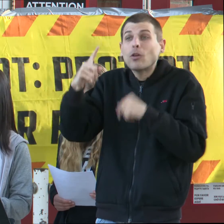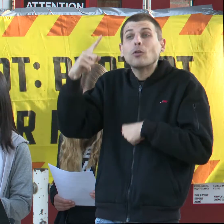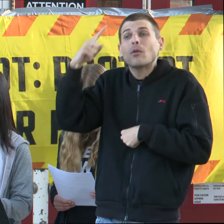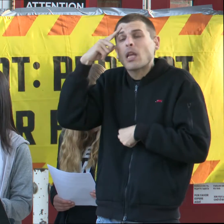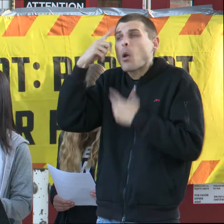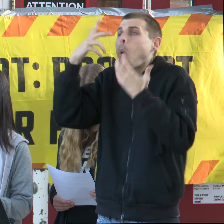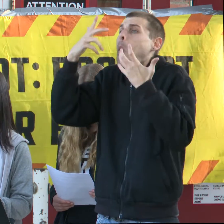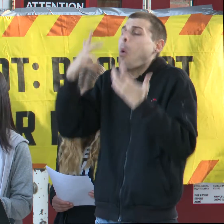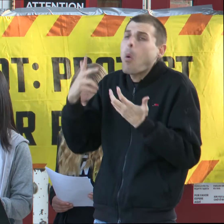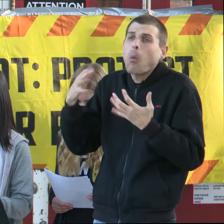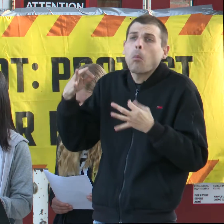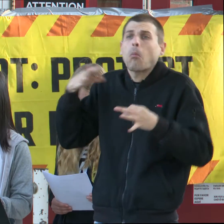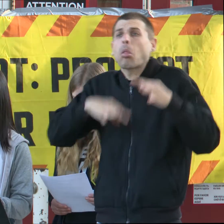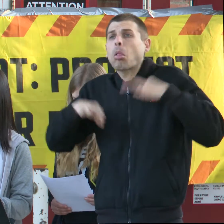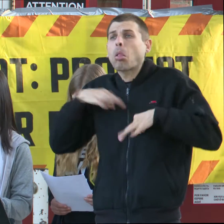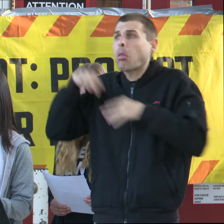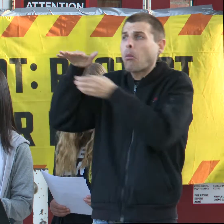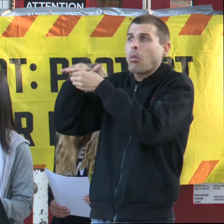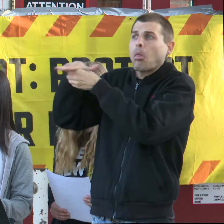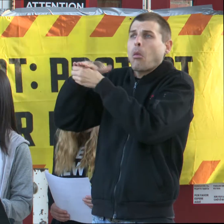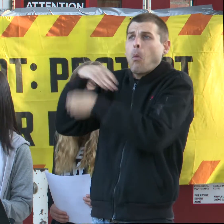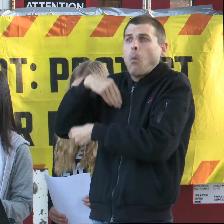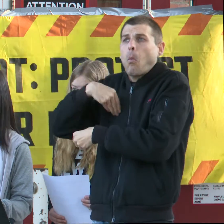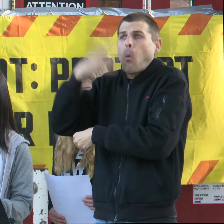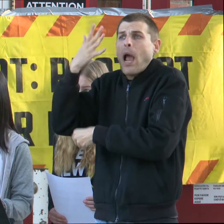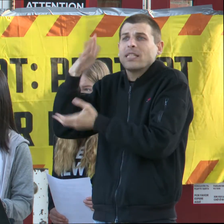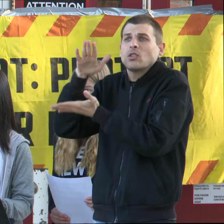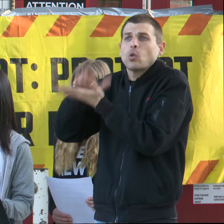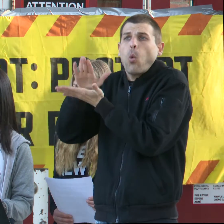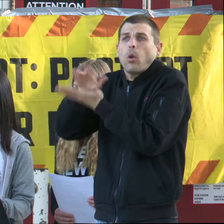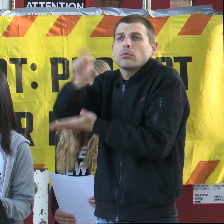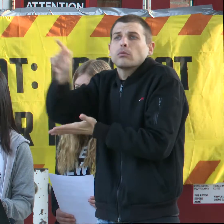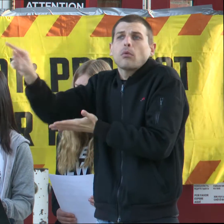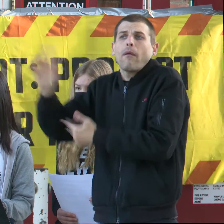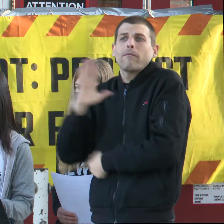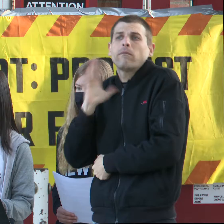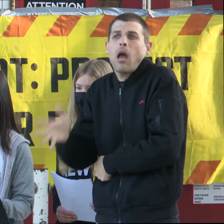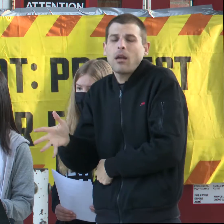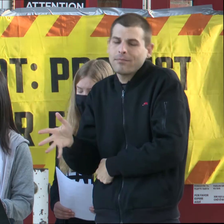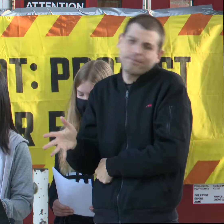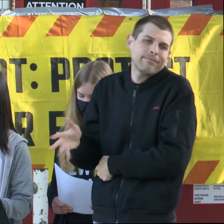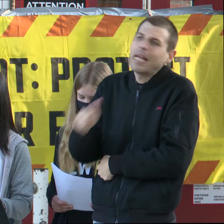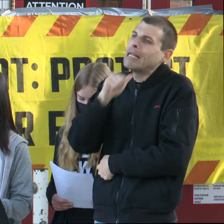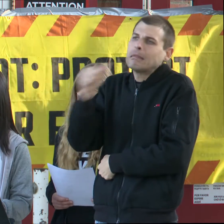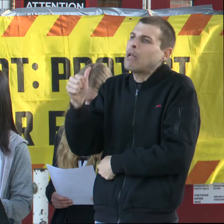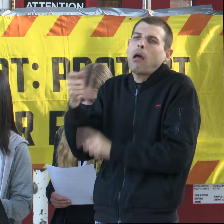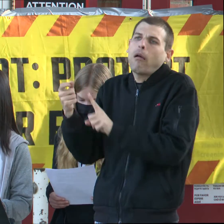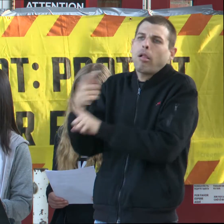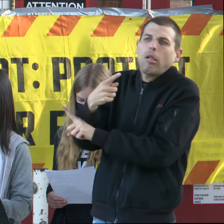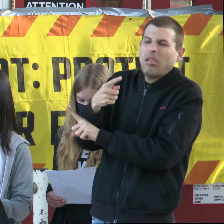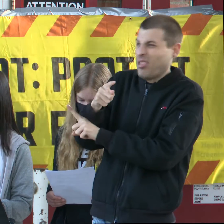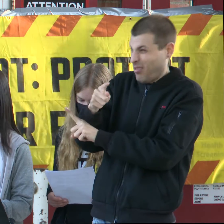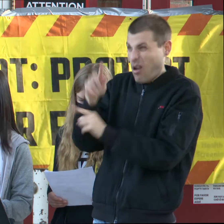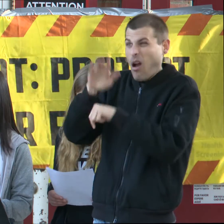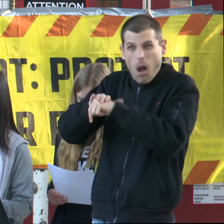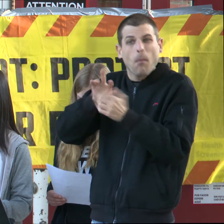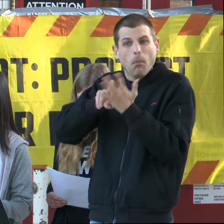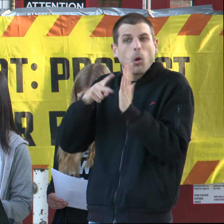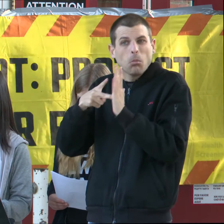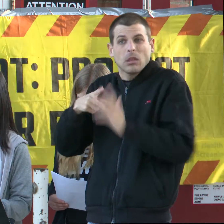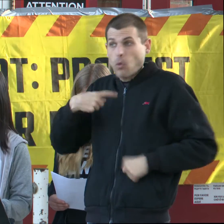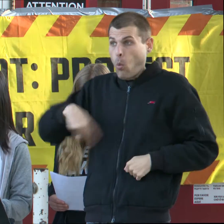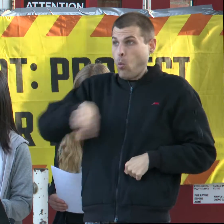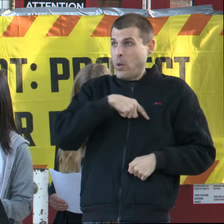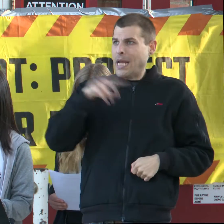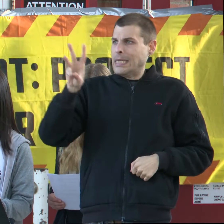richer, predominantly white schools on the west side are not dealing with the same issues as Tubman, a school that serves over 60%